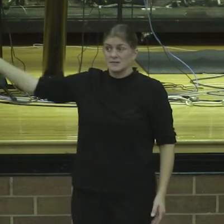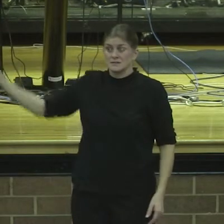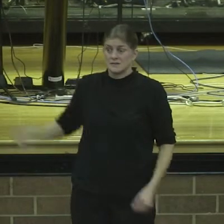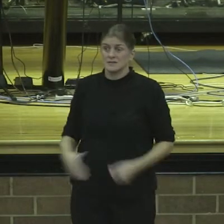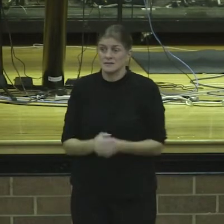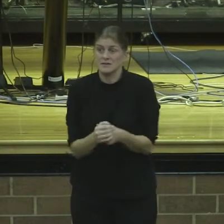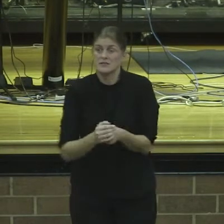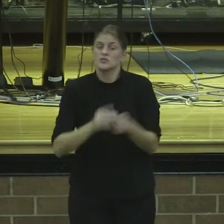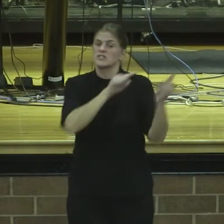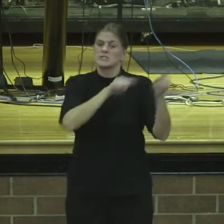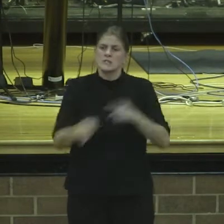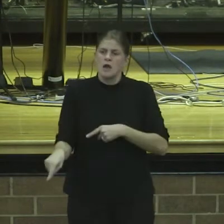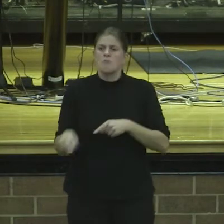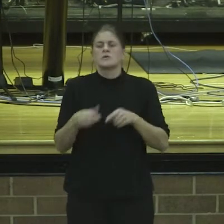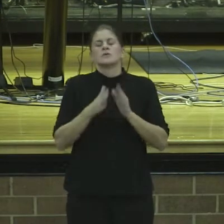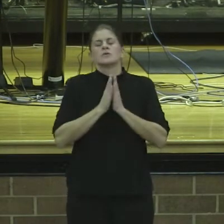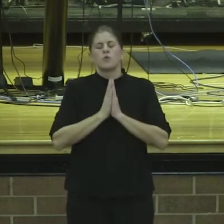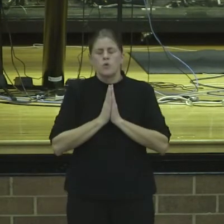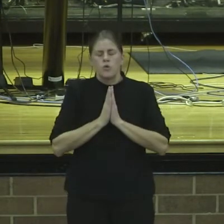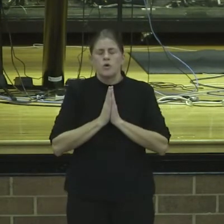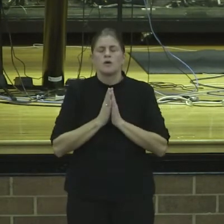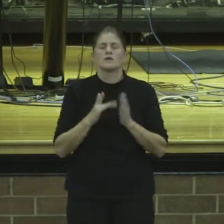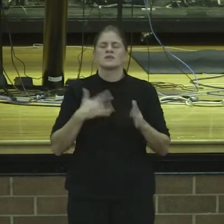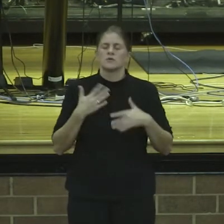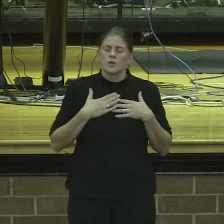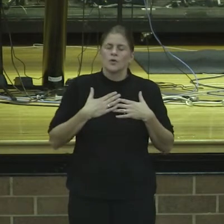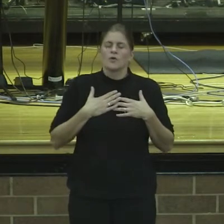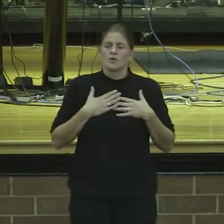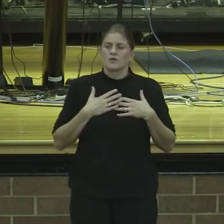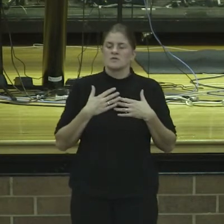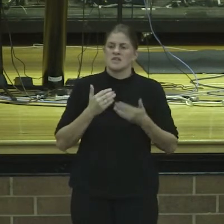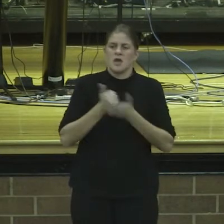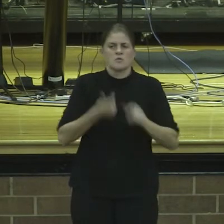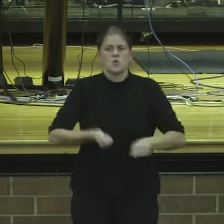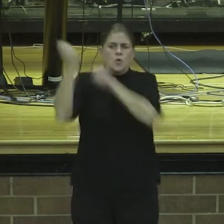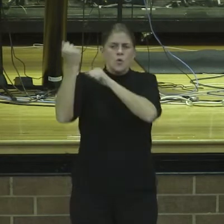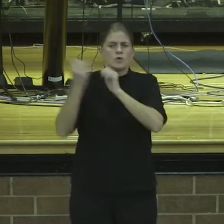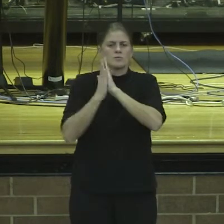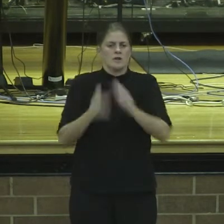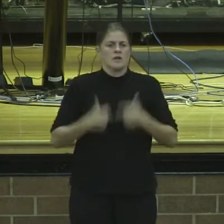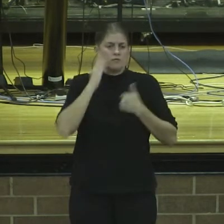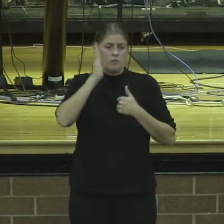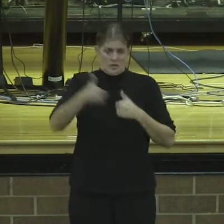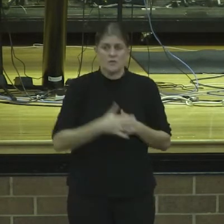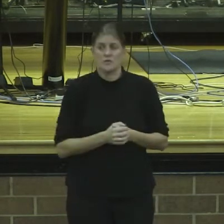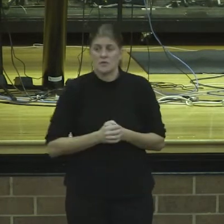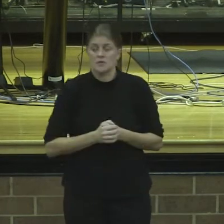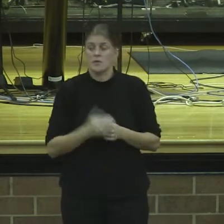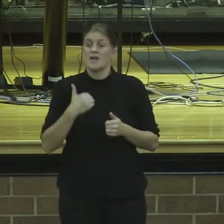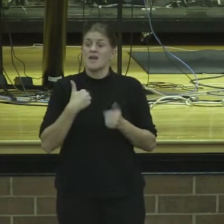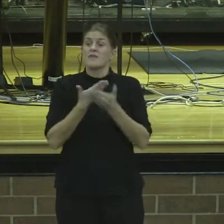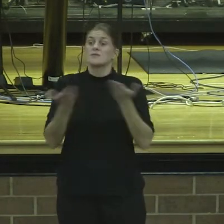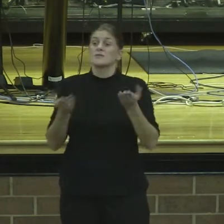loud. It doesn't matter. It's a great way to boost your prayer life. We have a thing called the